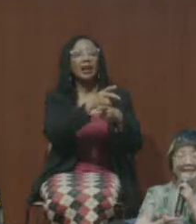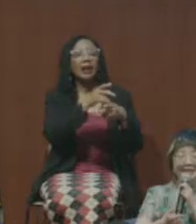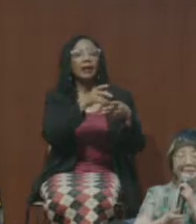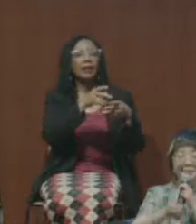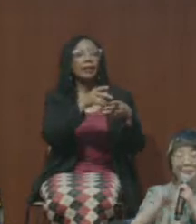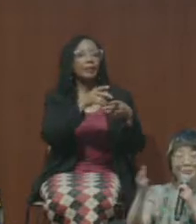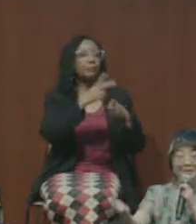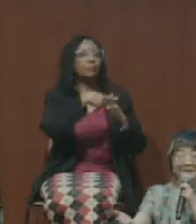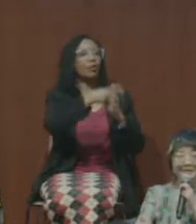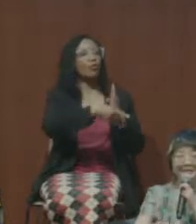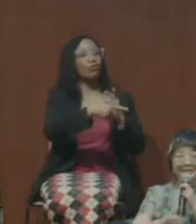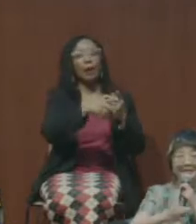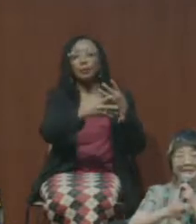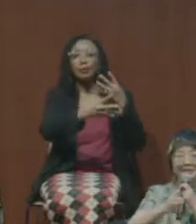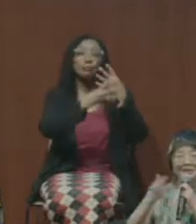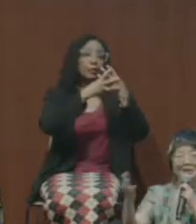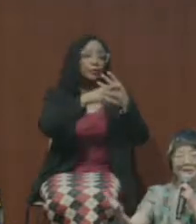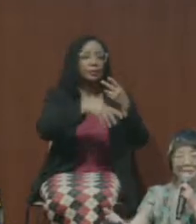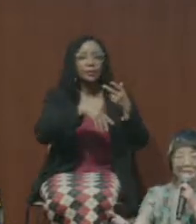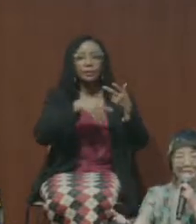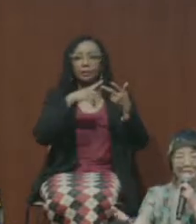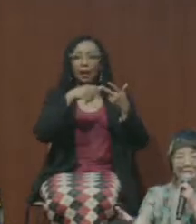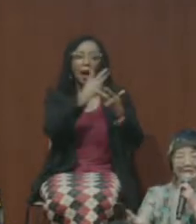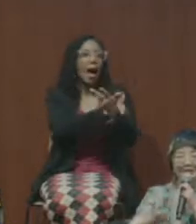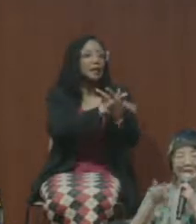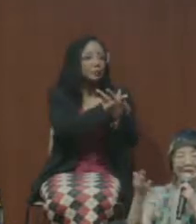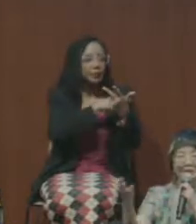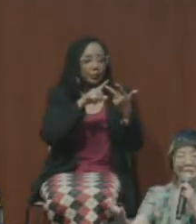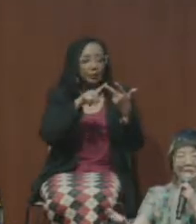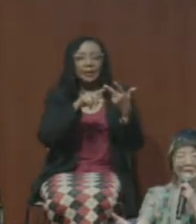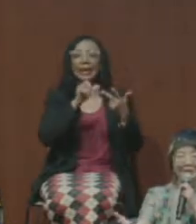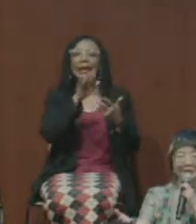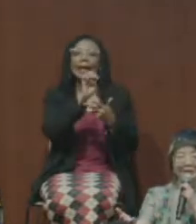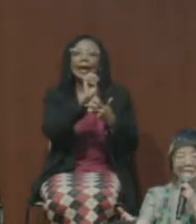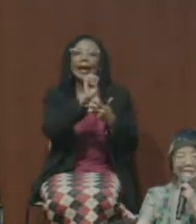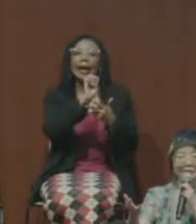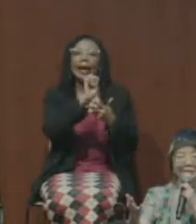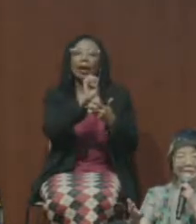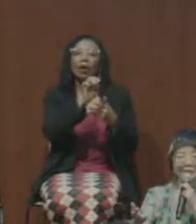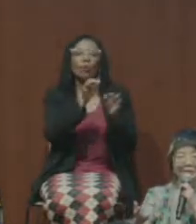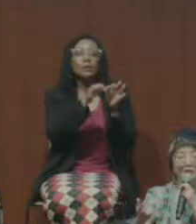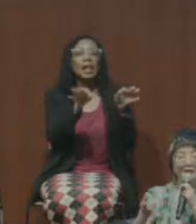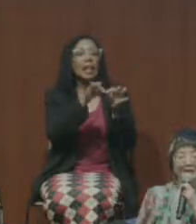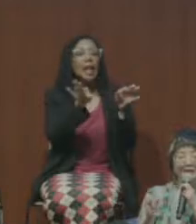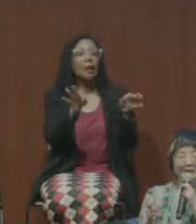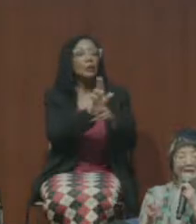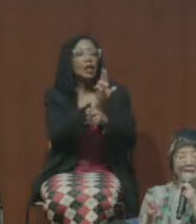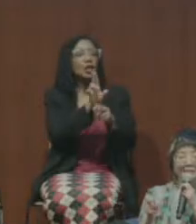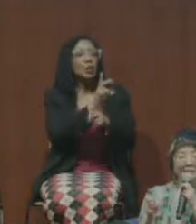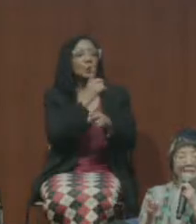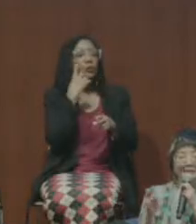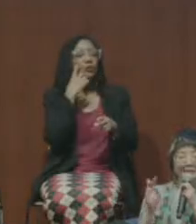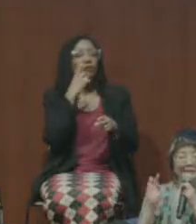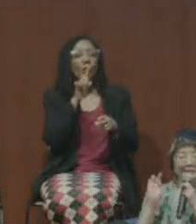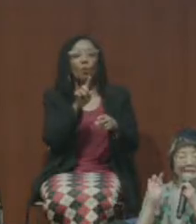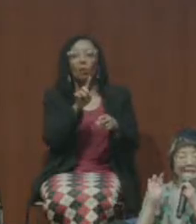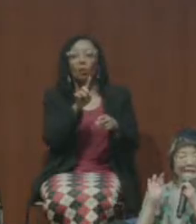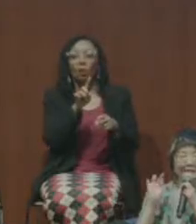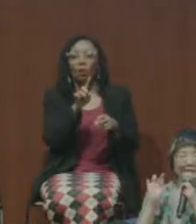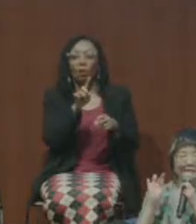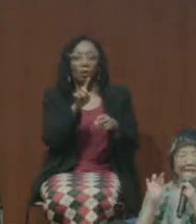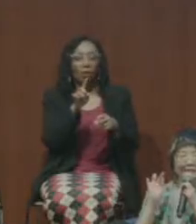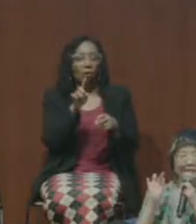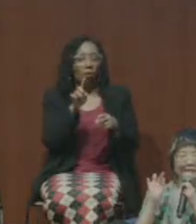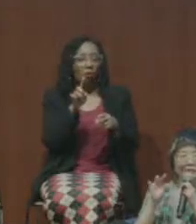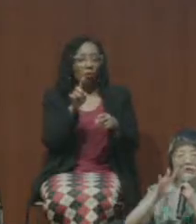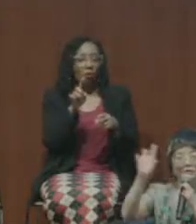In prisons, in hospitals, right? Care has been the language through which the kind